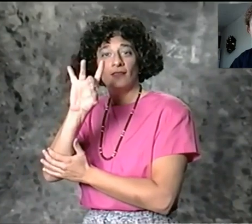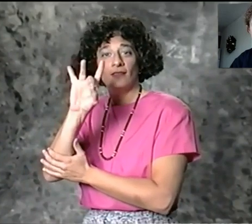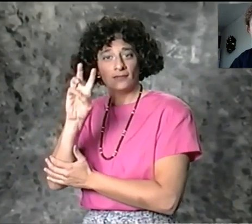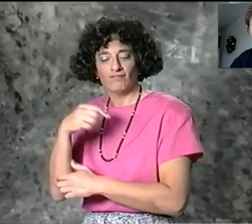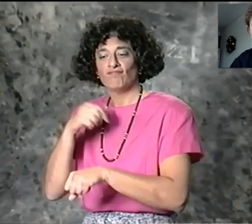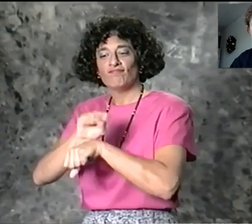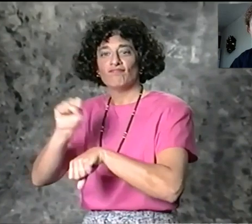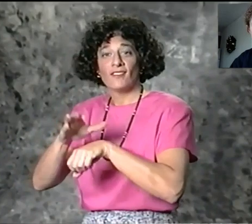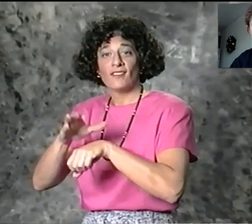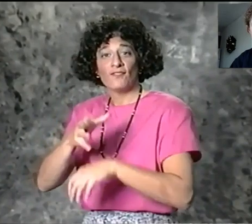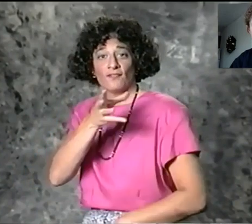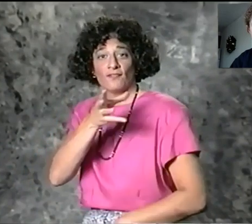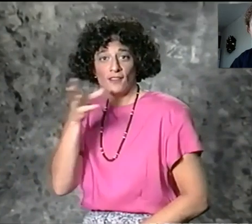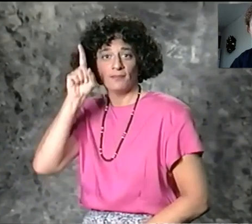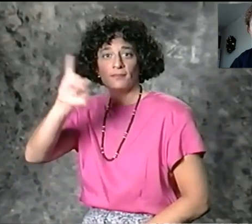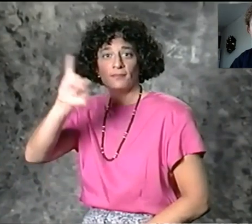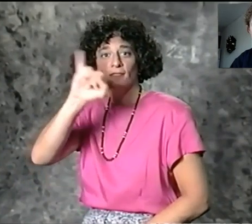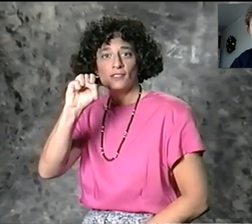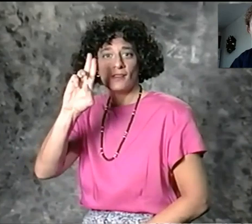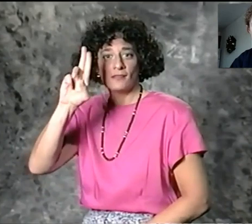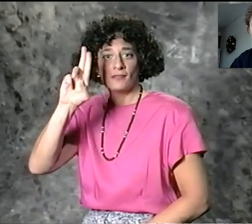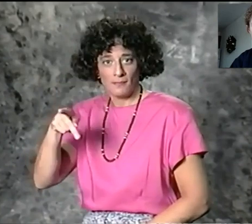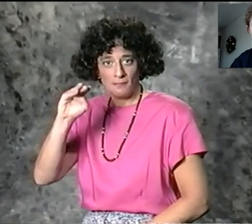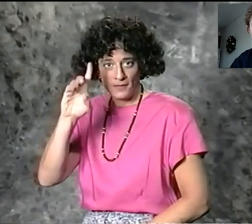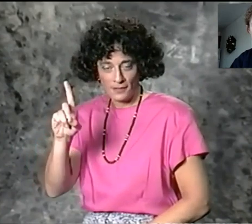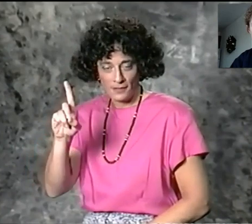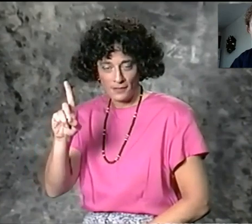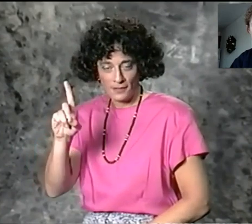A long time ago, in 1995, there was a farm.